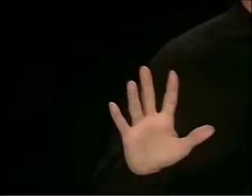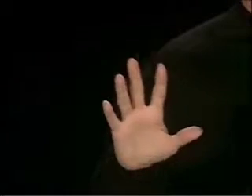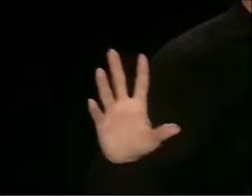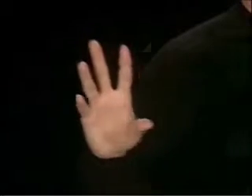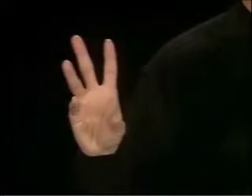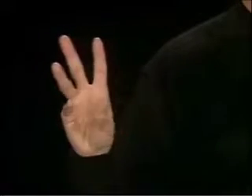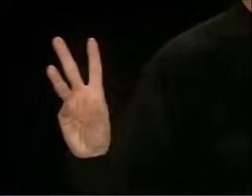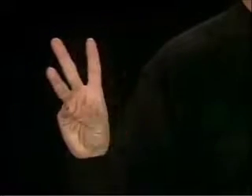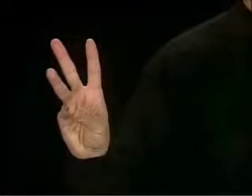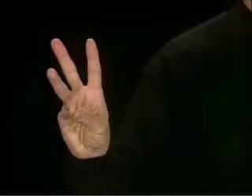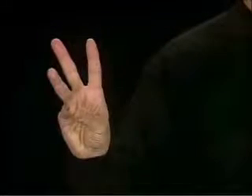56,